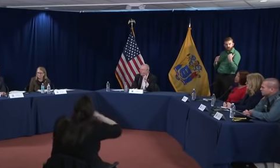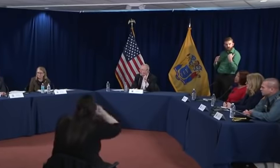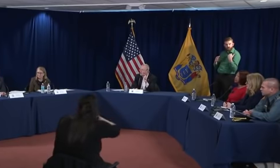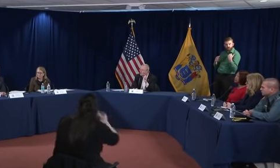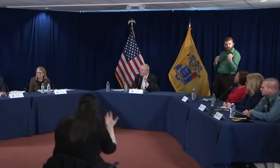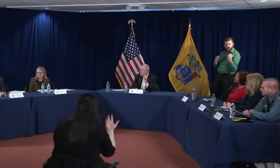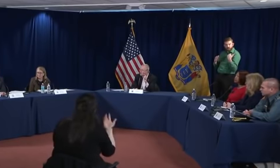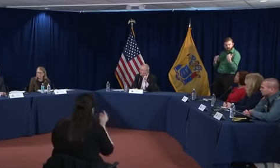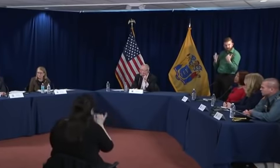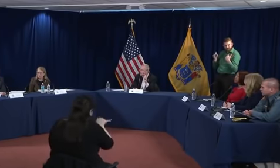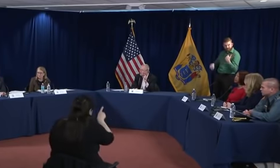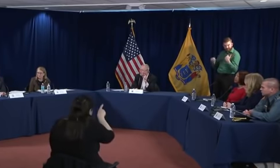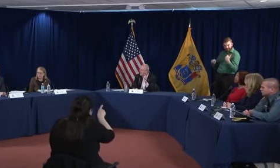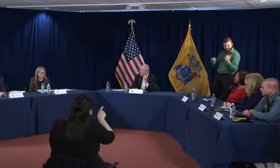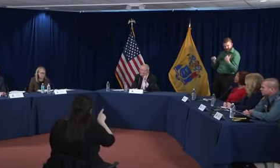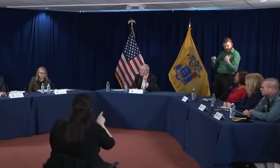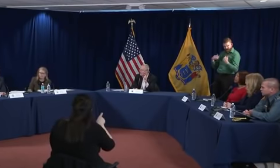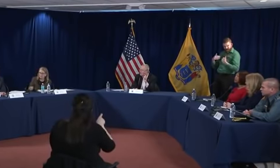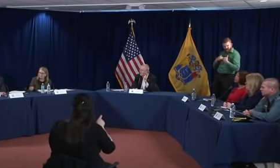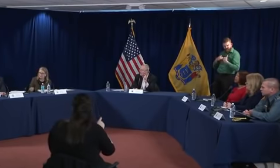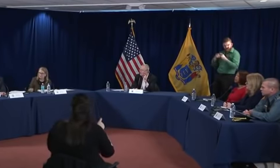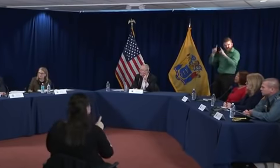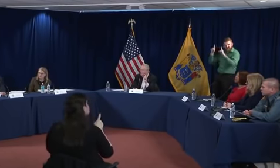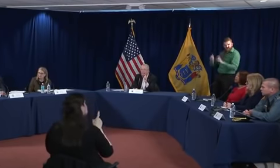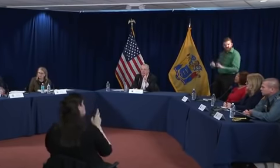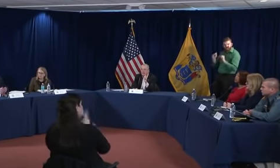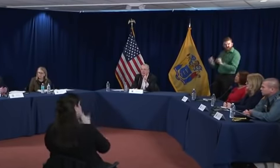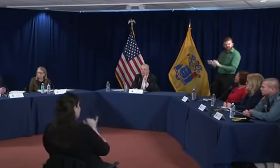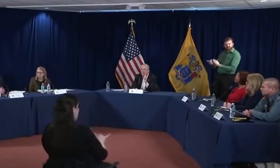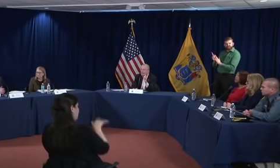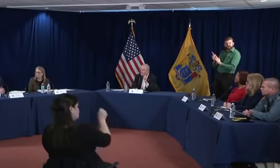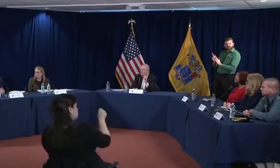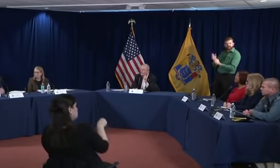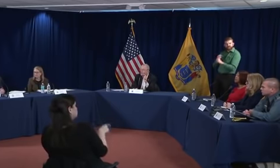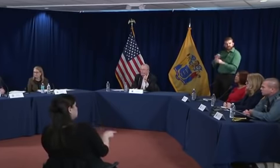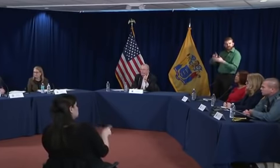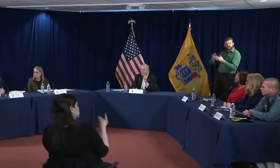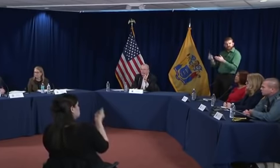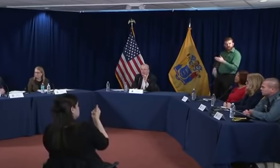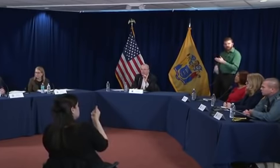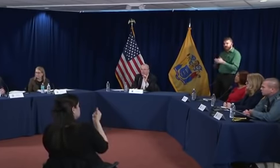reliable? It's absolutely being used, right? It's absolutely being used. Yeah. And you have to